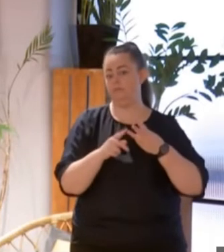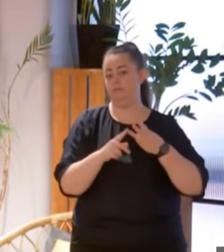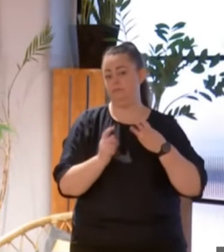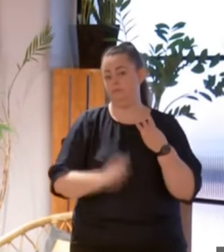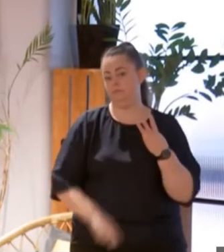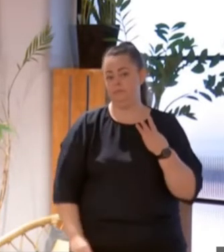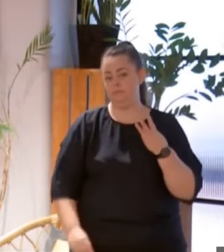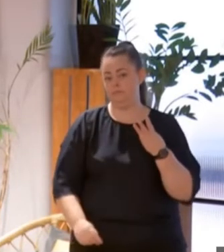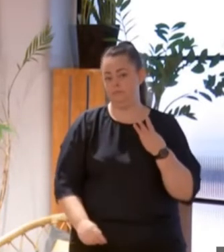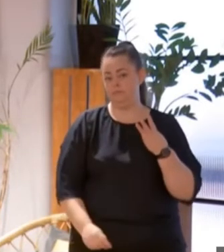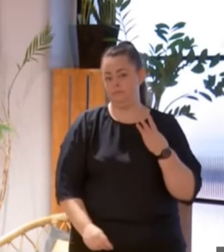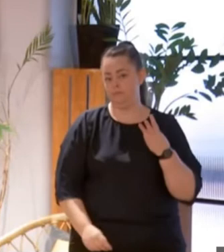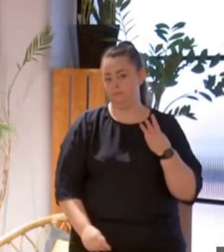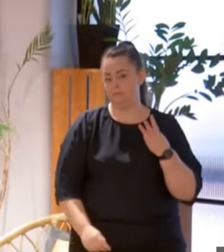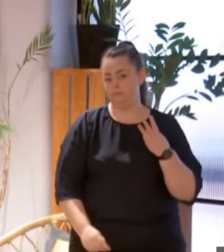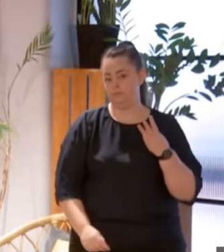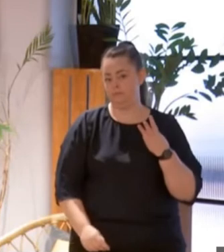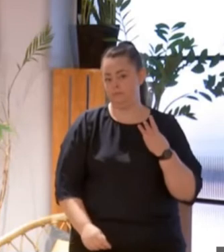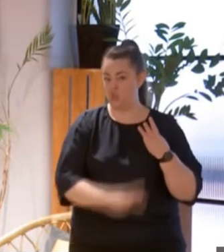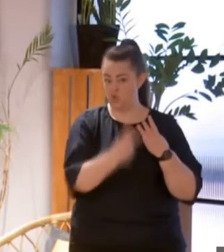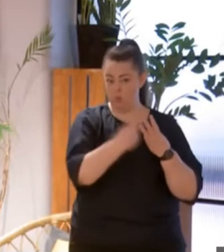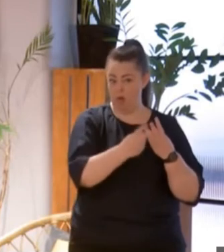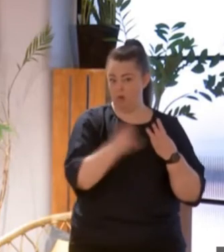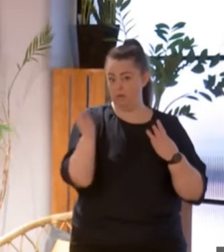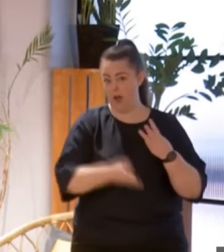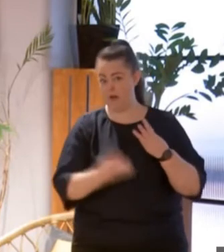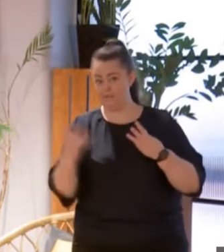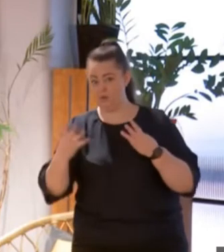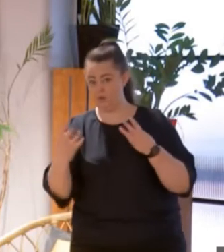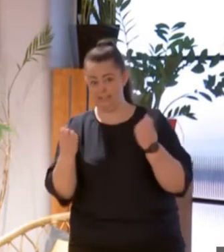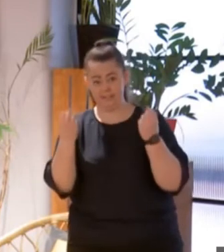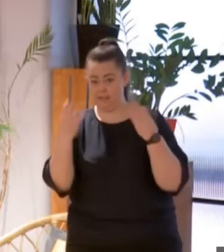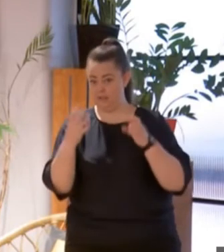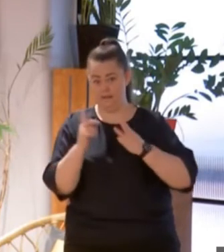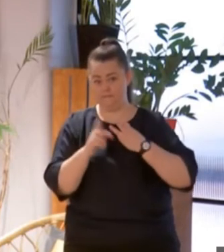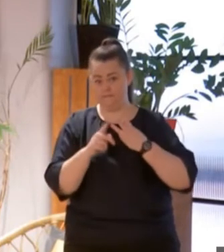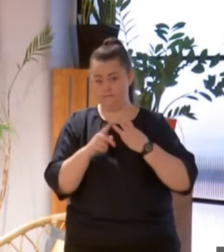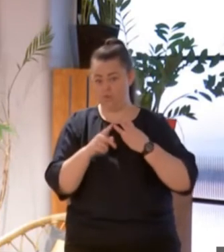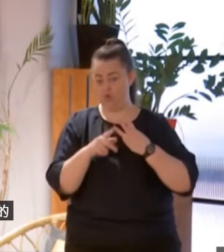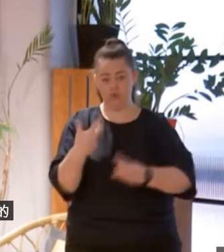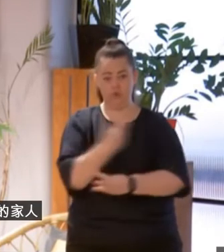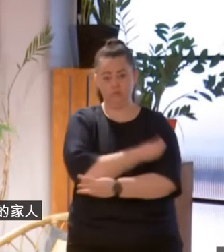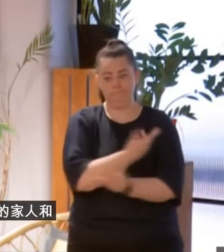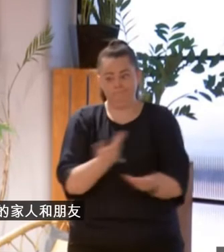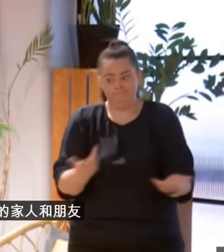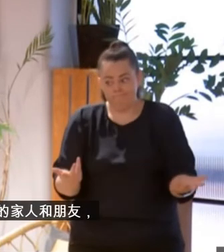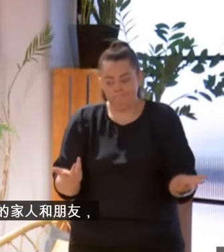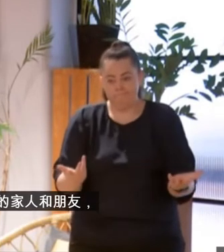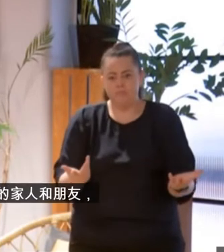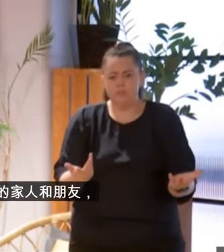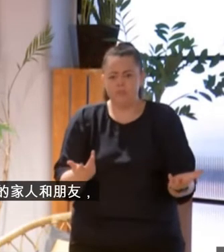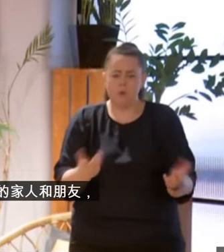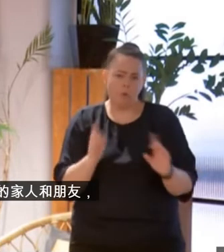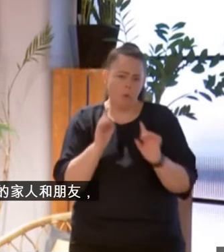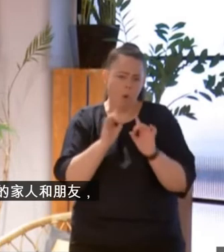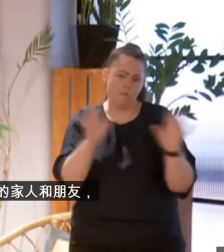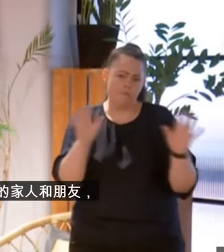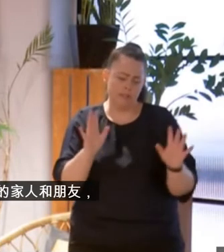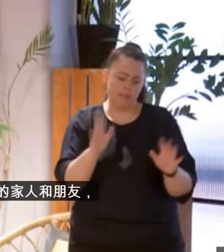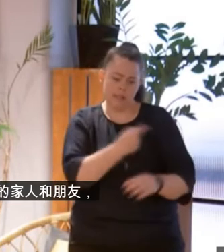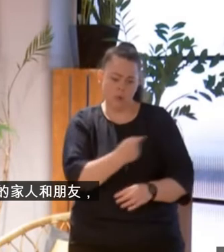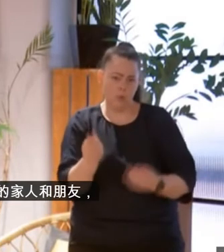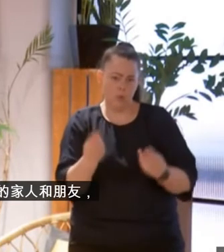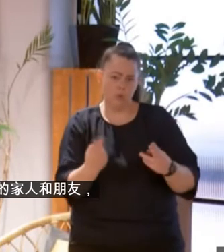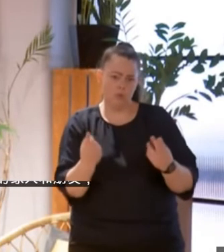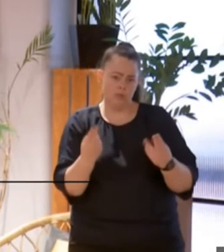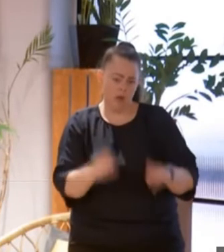all care and have concerns for the families and the friends of those people who've passed away,